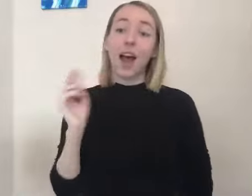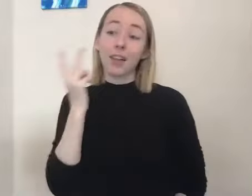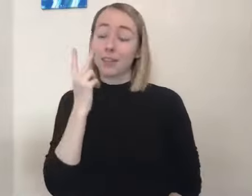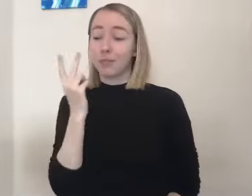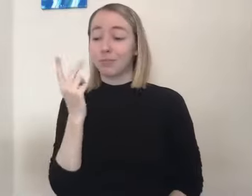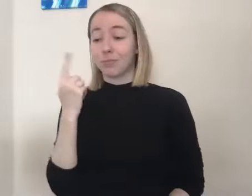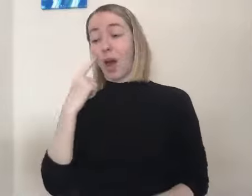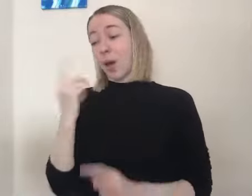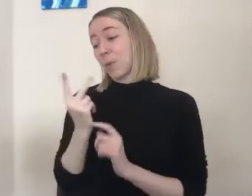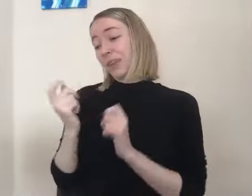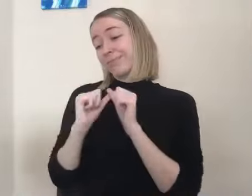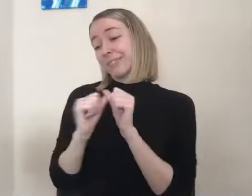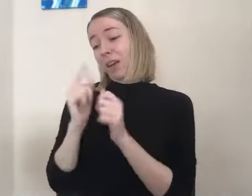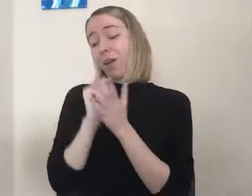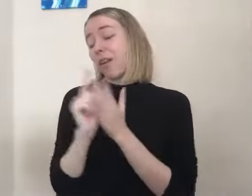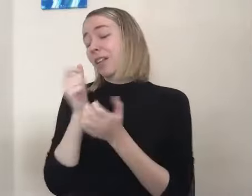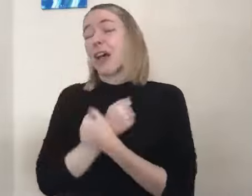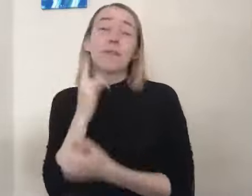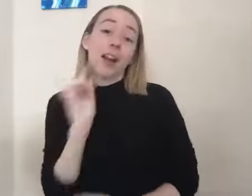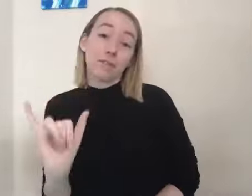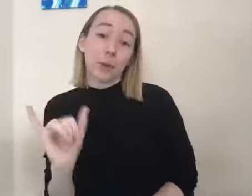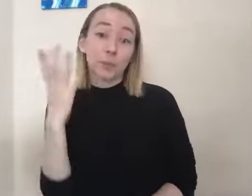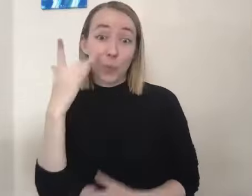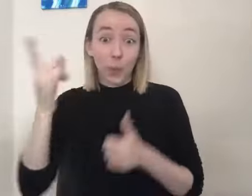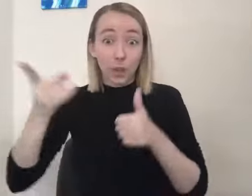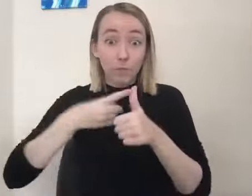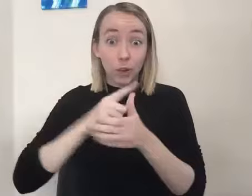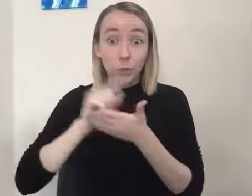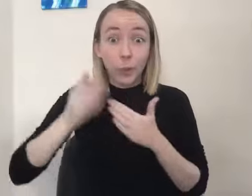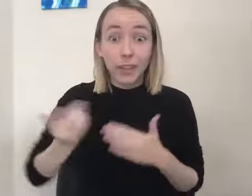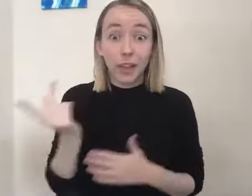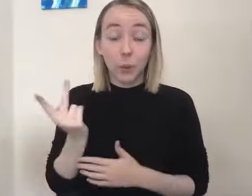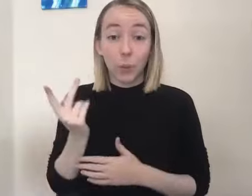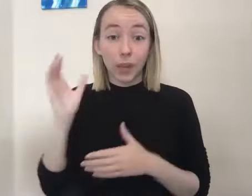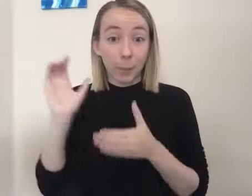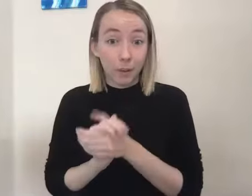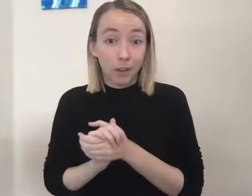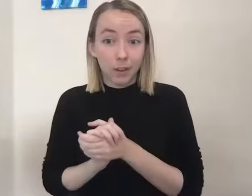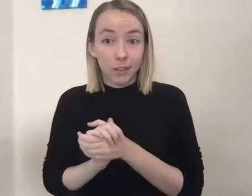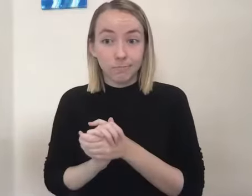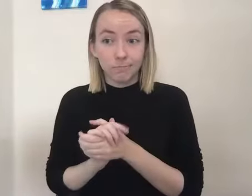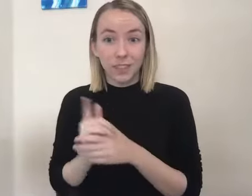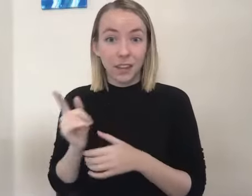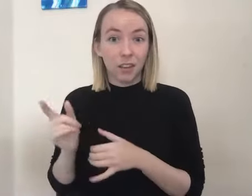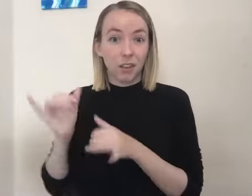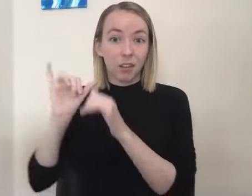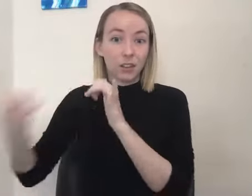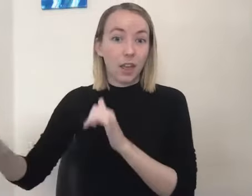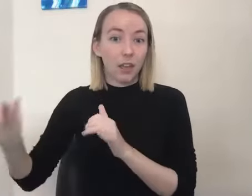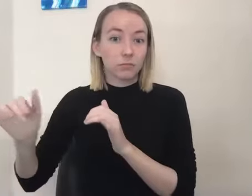because I was looking for our relationship to be different for the home that I was brought up in. I thought we were going to be all lovey-dovey, and that